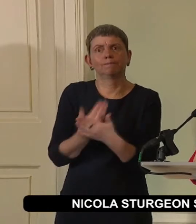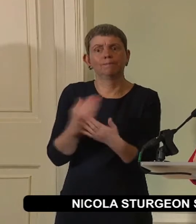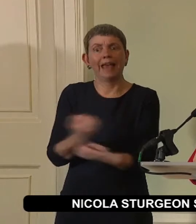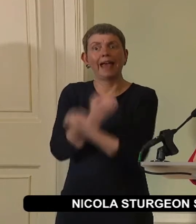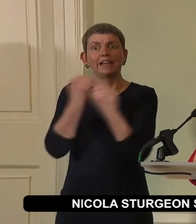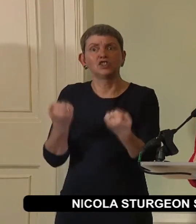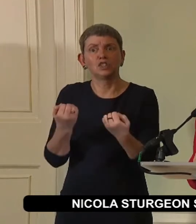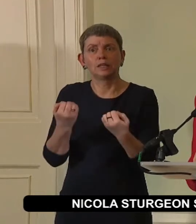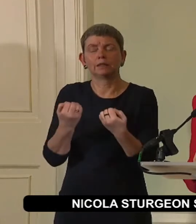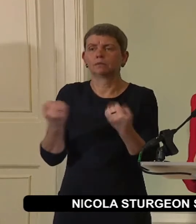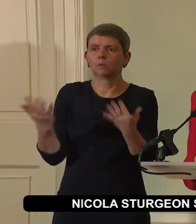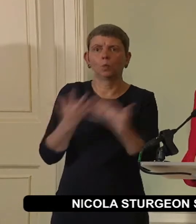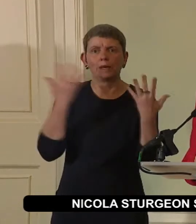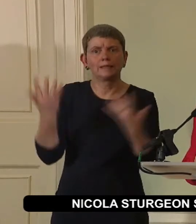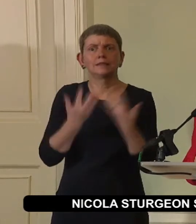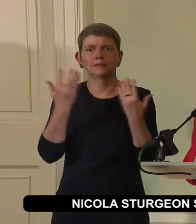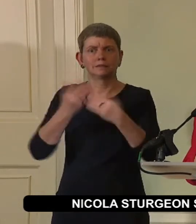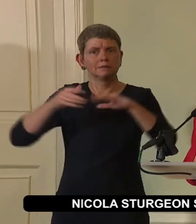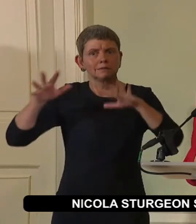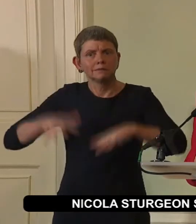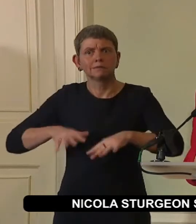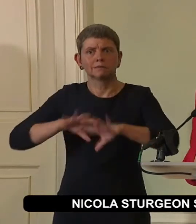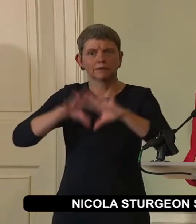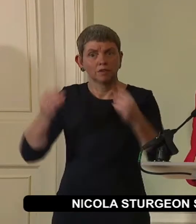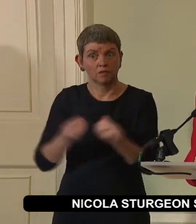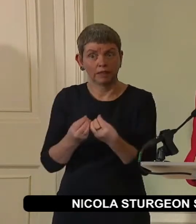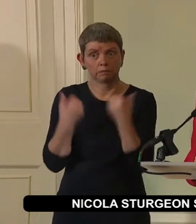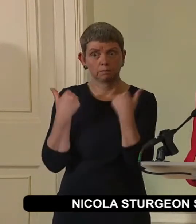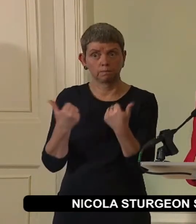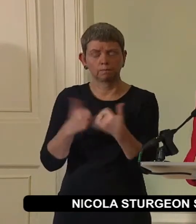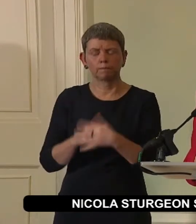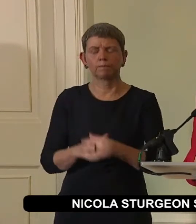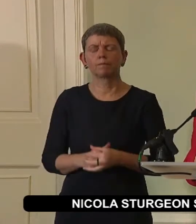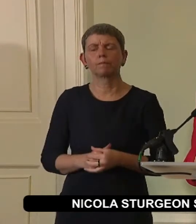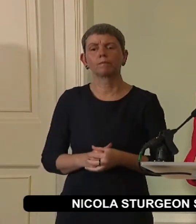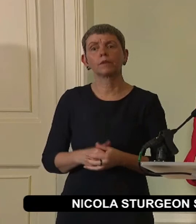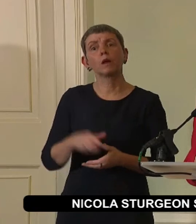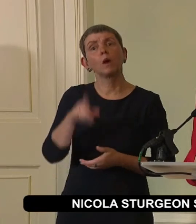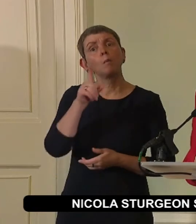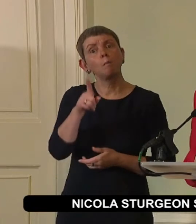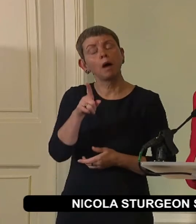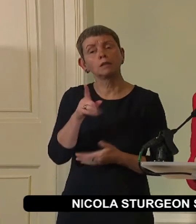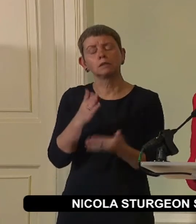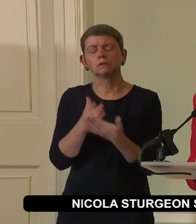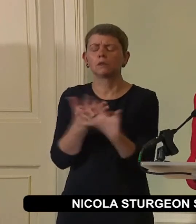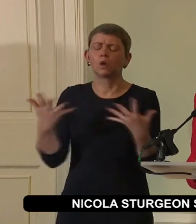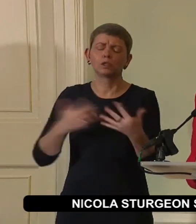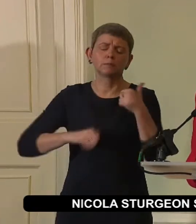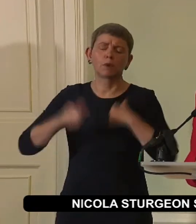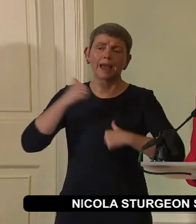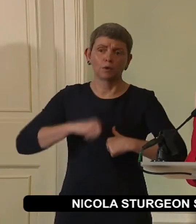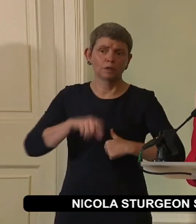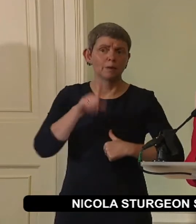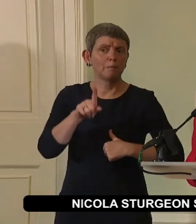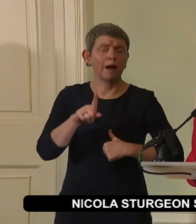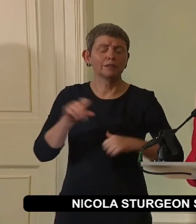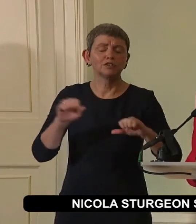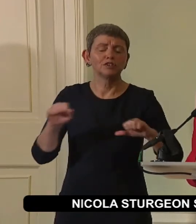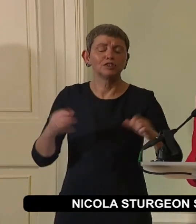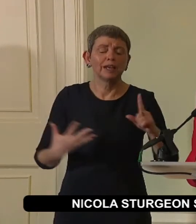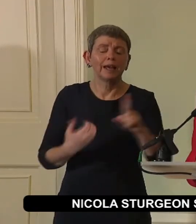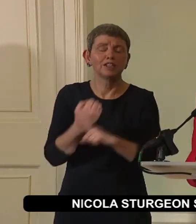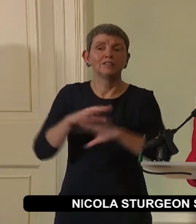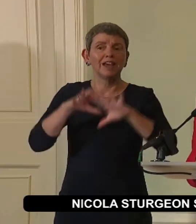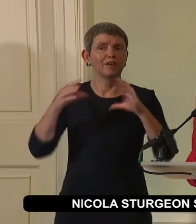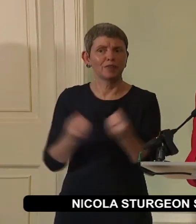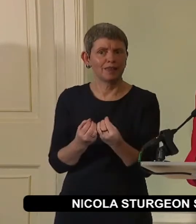resources. There is so much that I am proud of, but there is always so much more to be done. I look forward